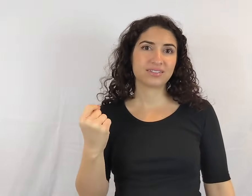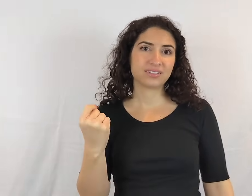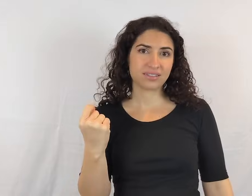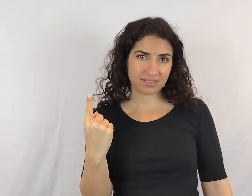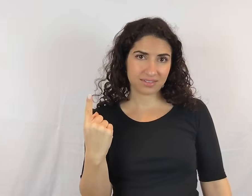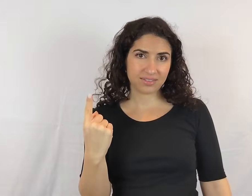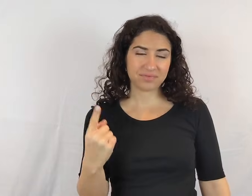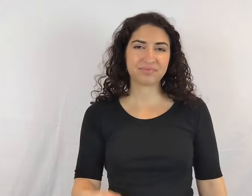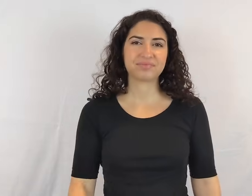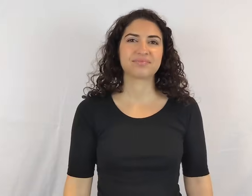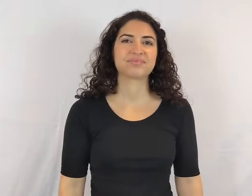2011.